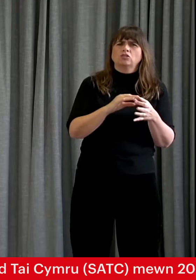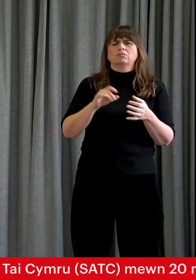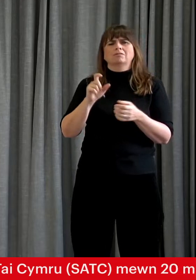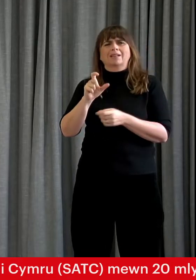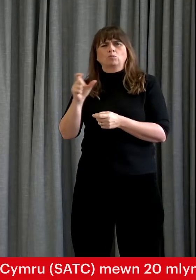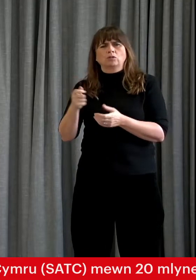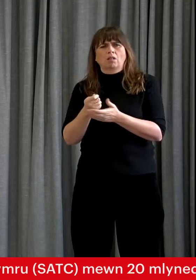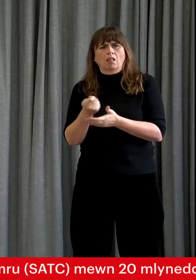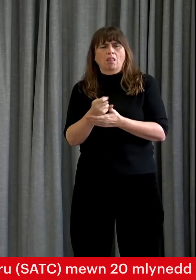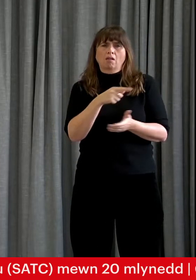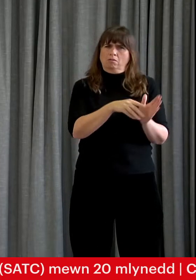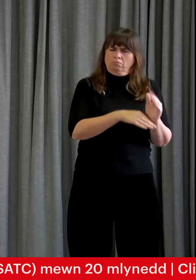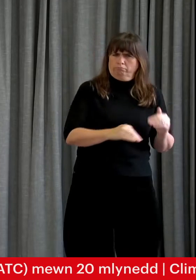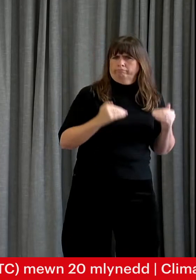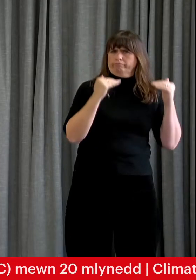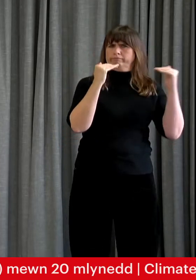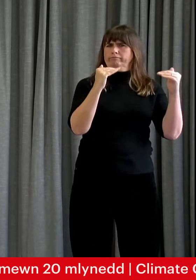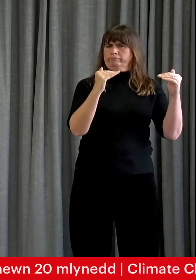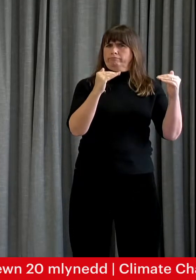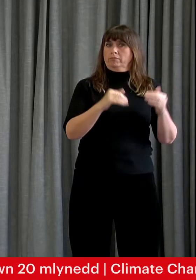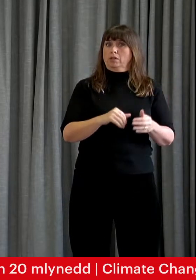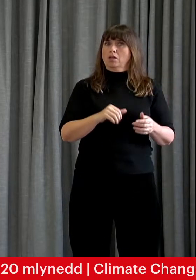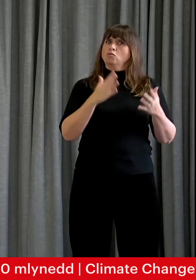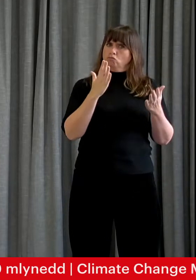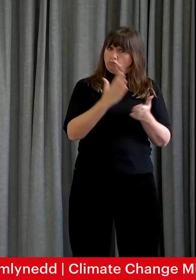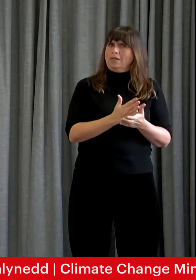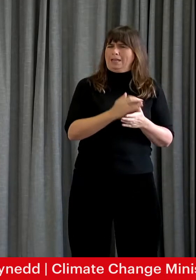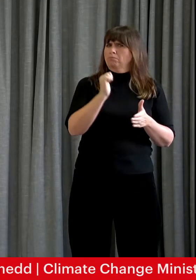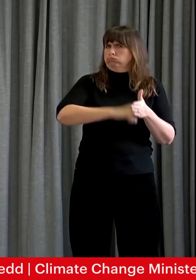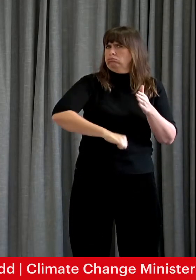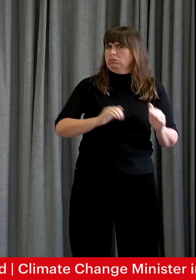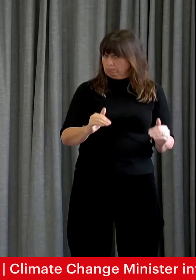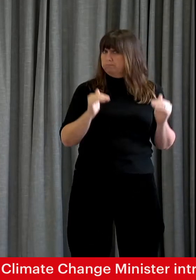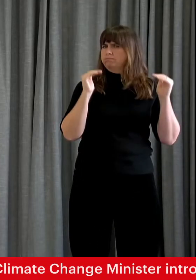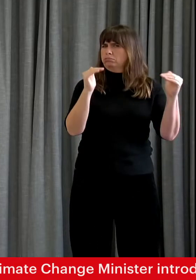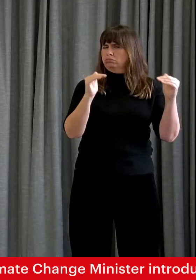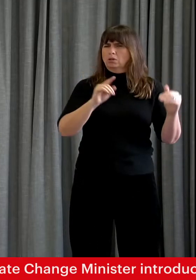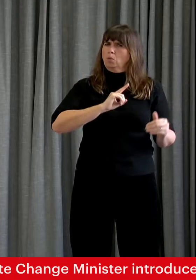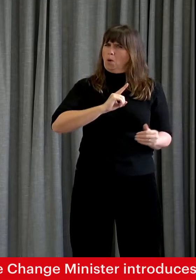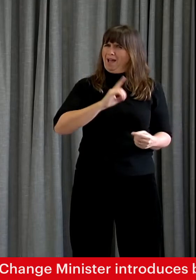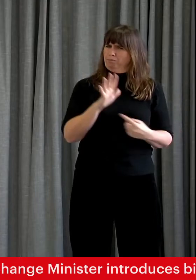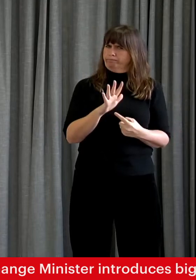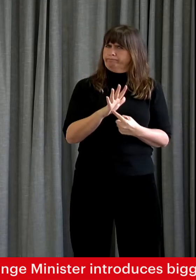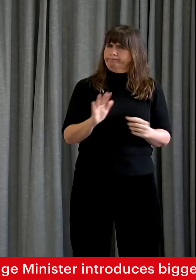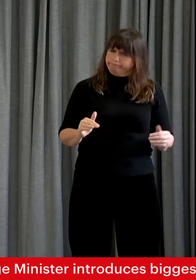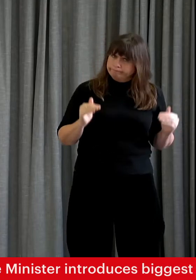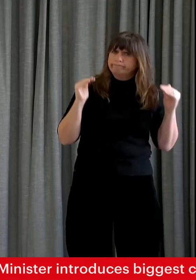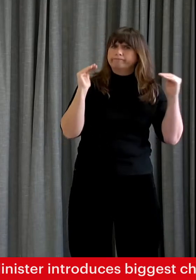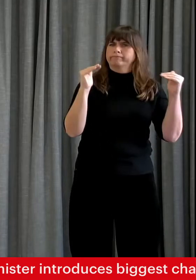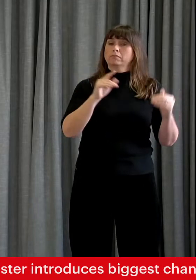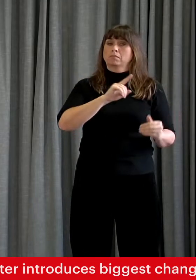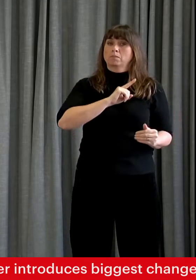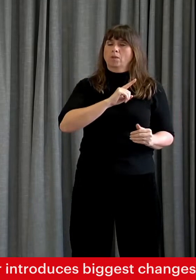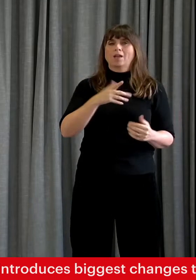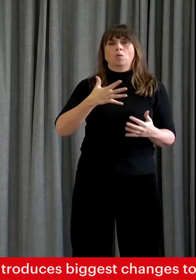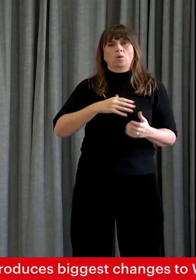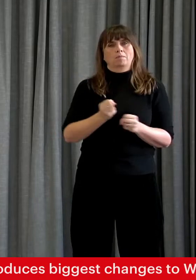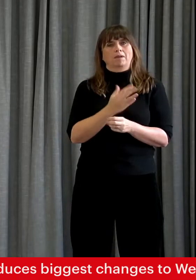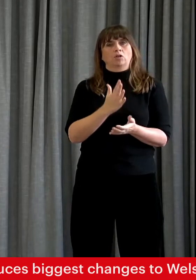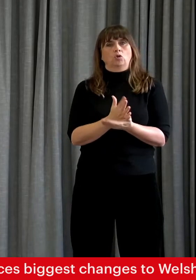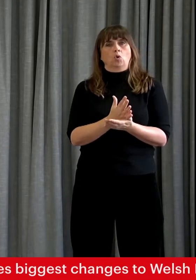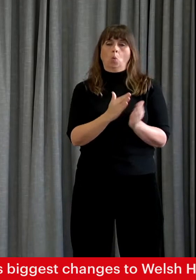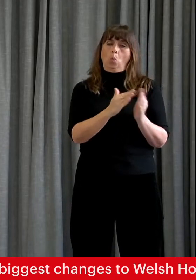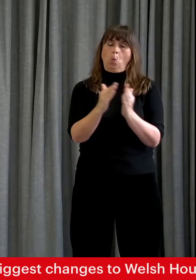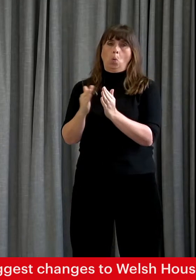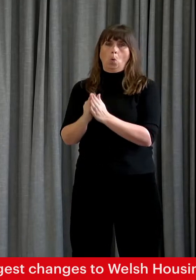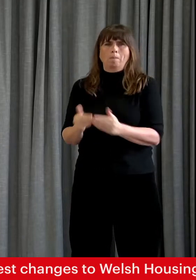bold and it is deliberately demanding. We are doing this because we are determined that social housing in Wales delivers low carbon, high quality